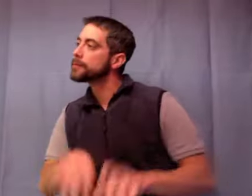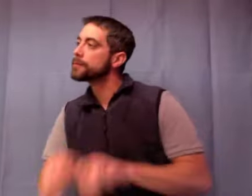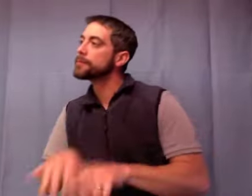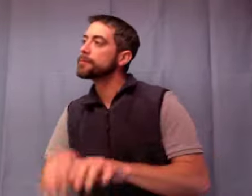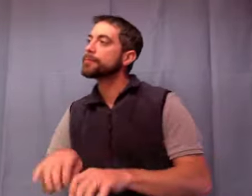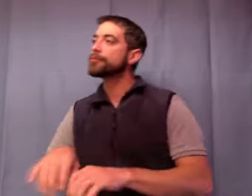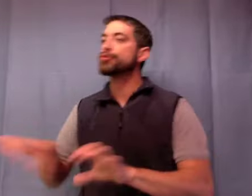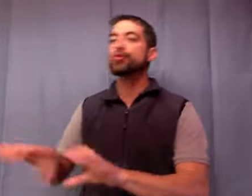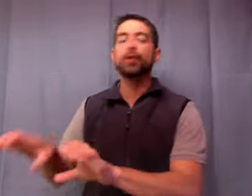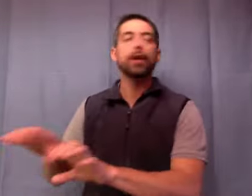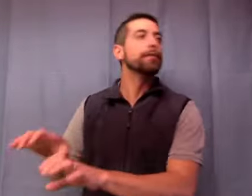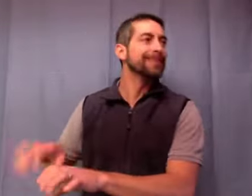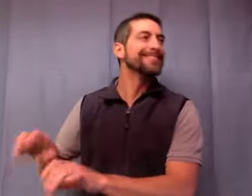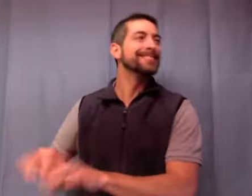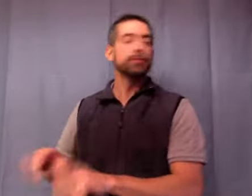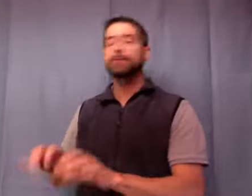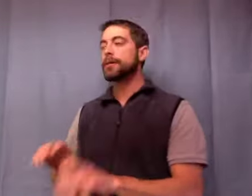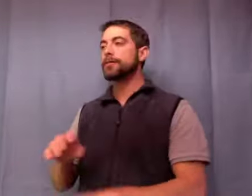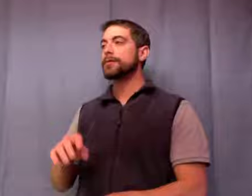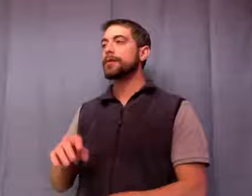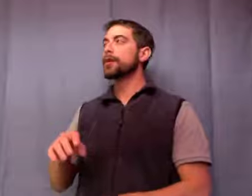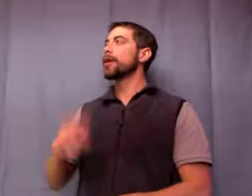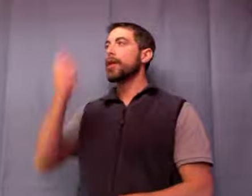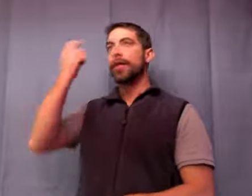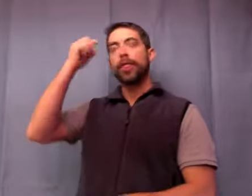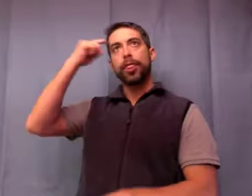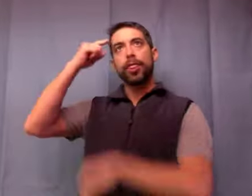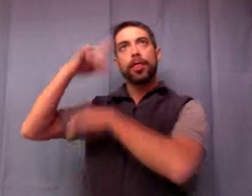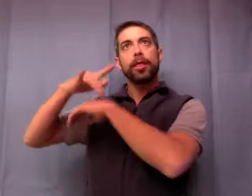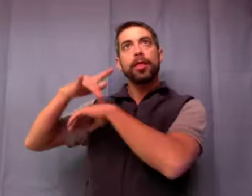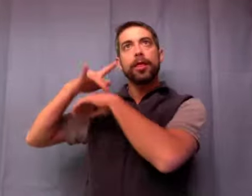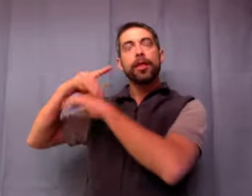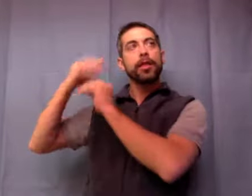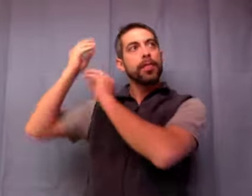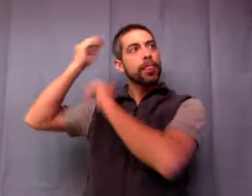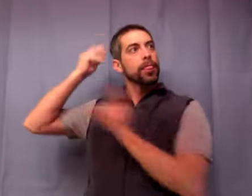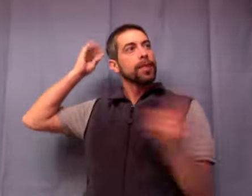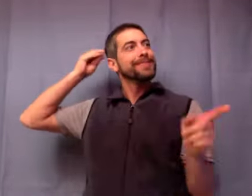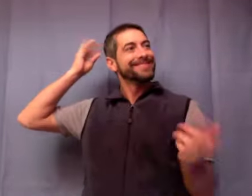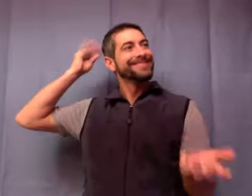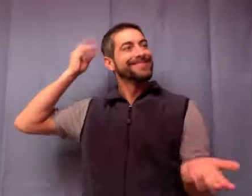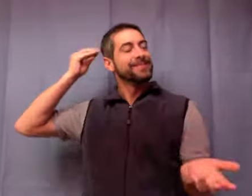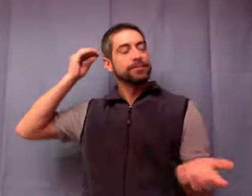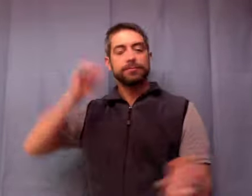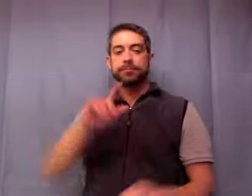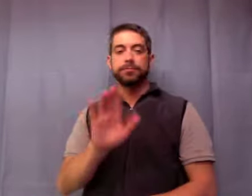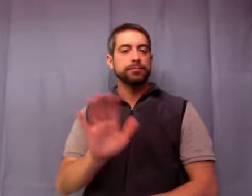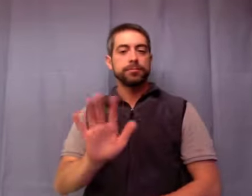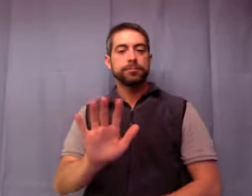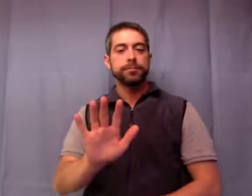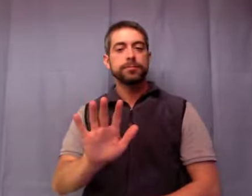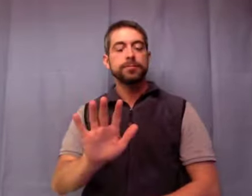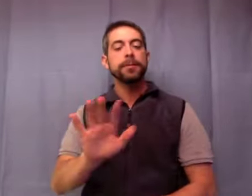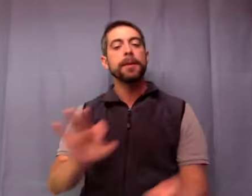providing actual, undivided attention to the individual.